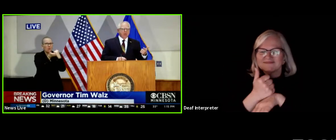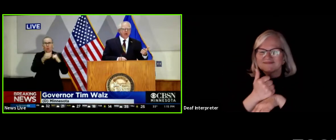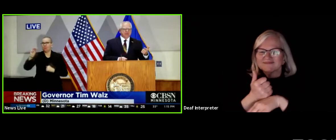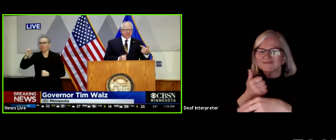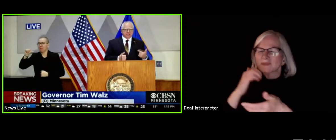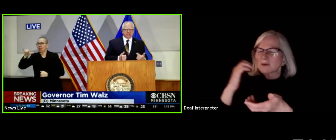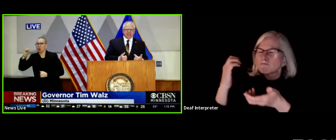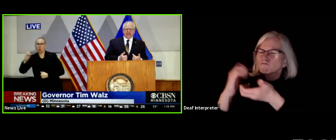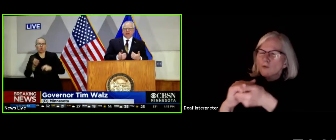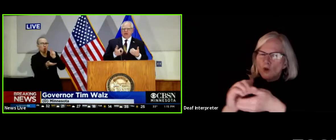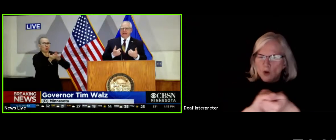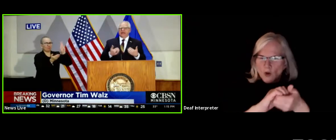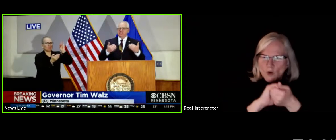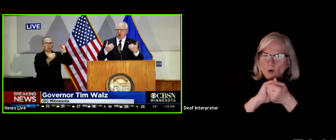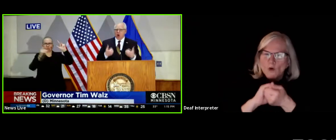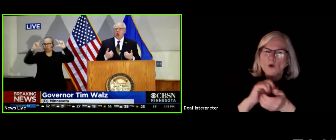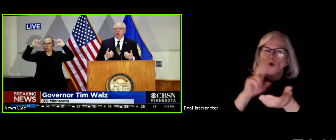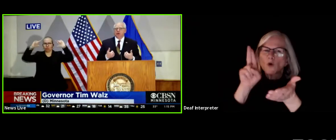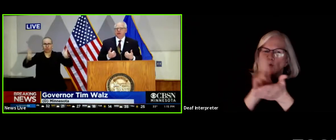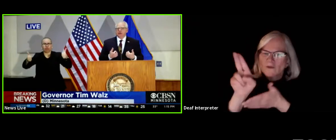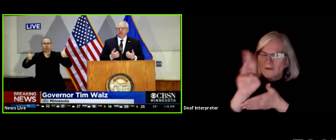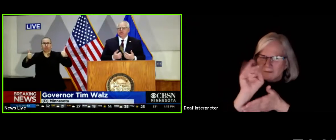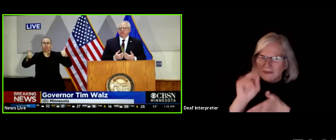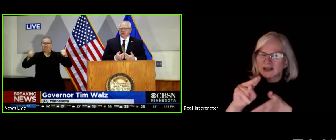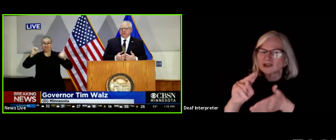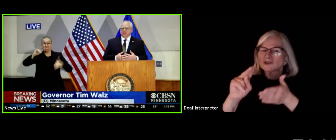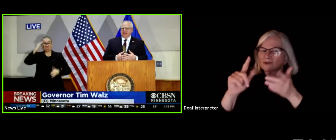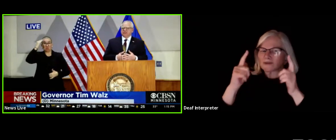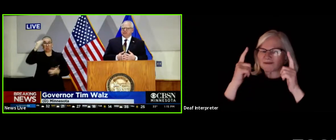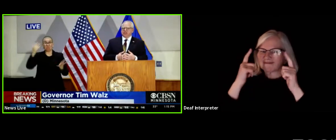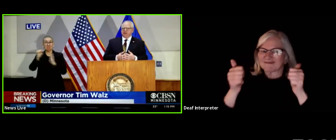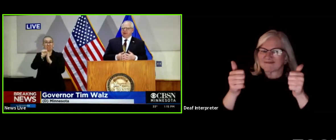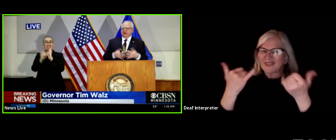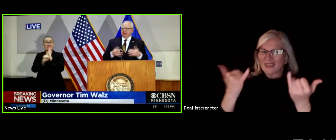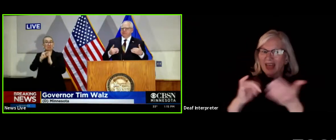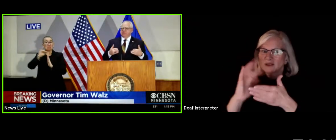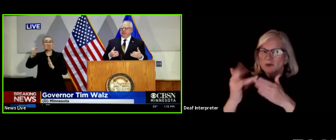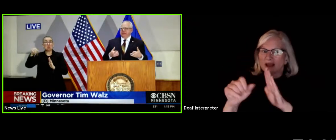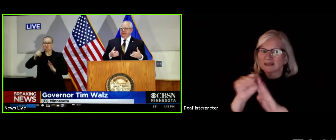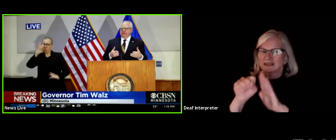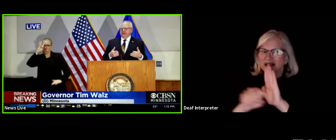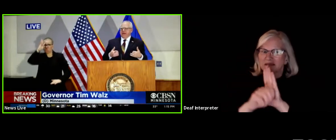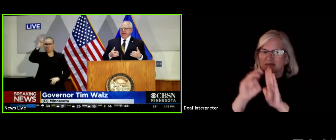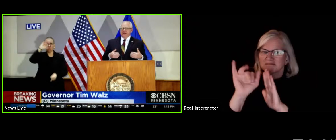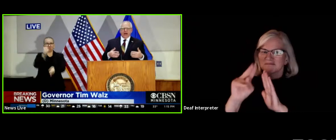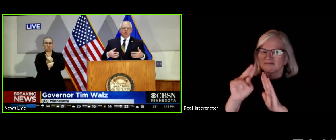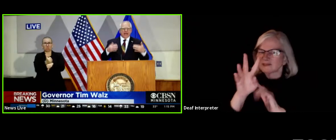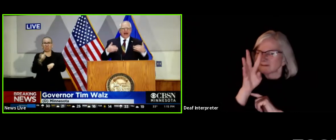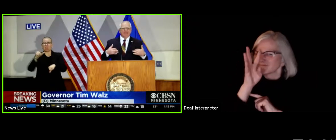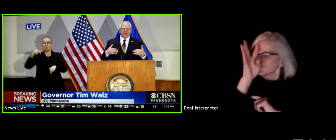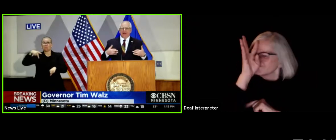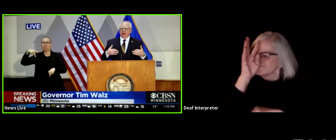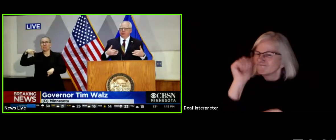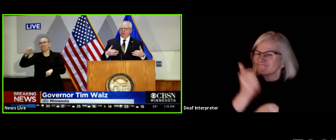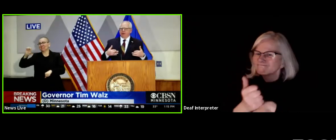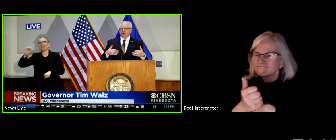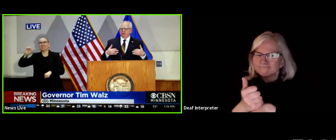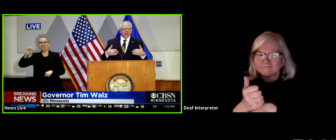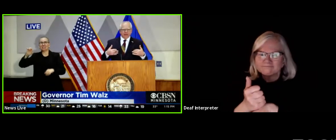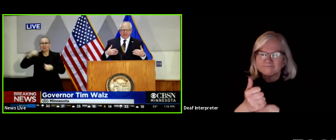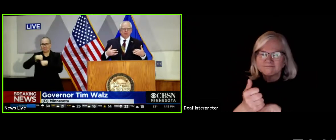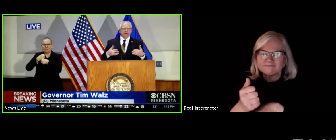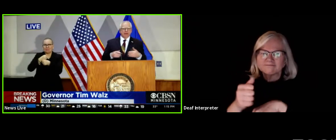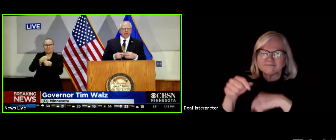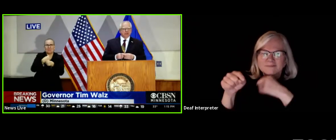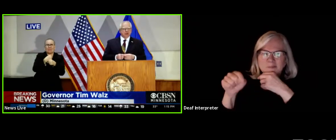out of that is the state creating its own strategic national stockpile of PPE. And now we have that and are prepared